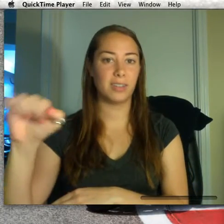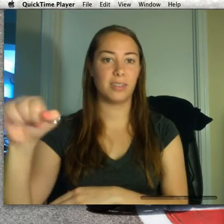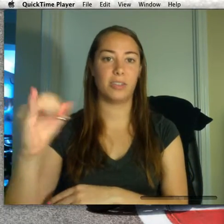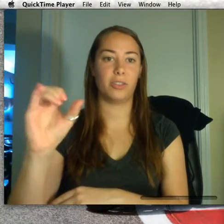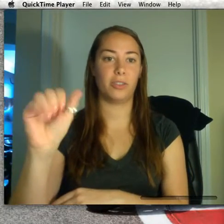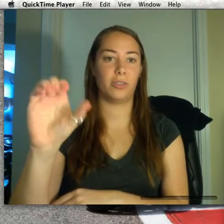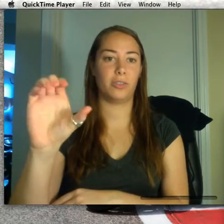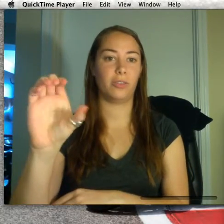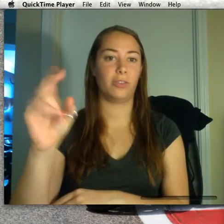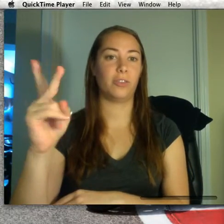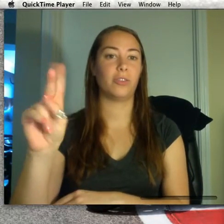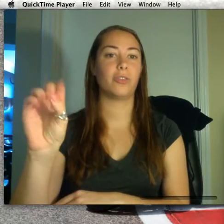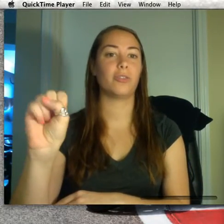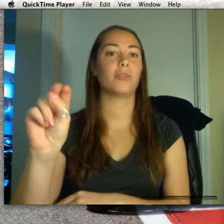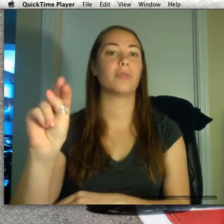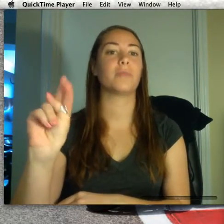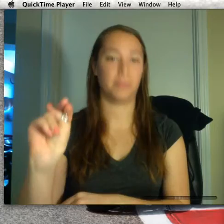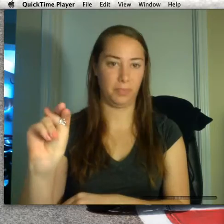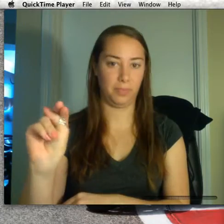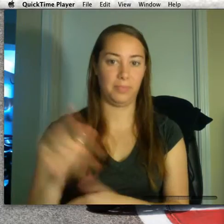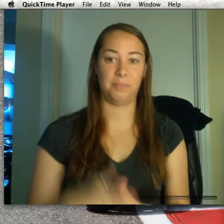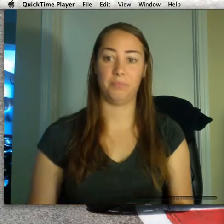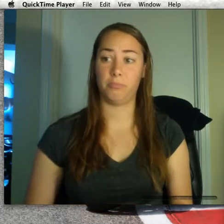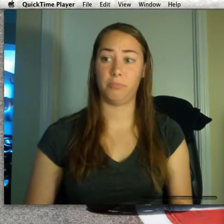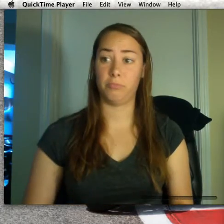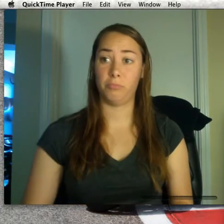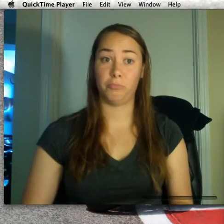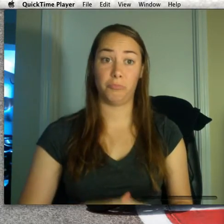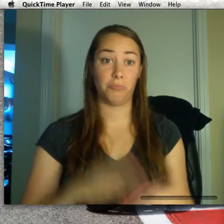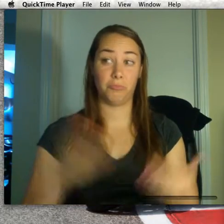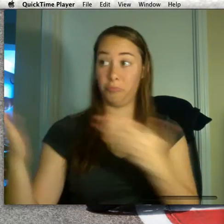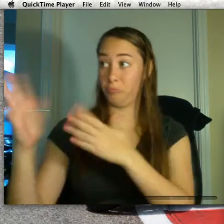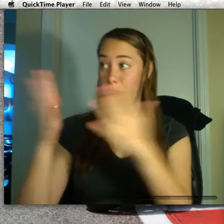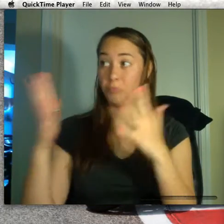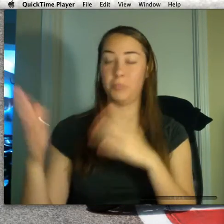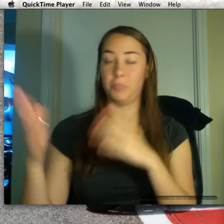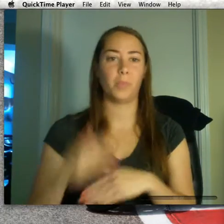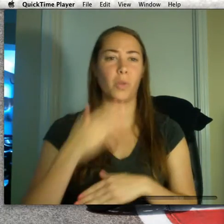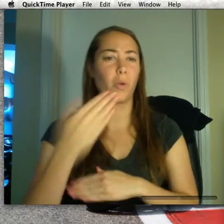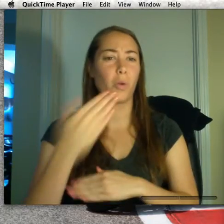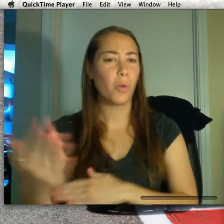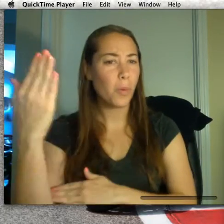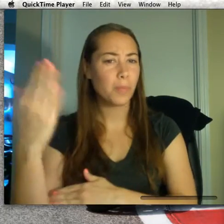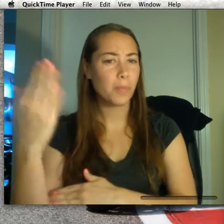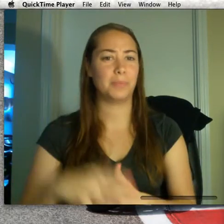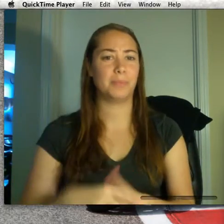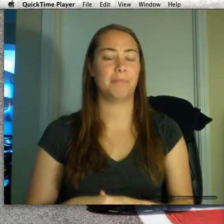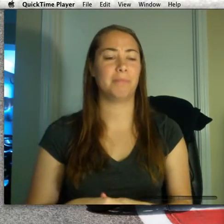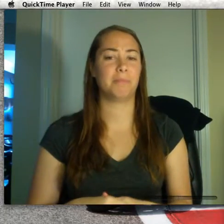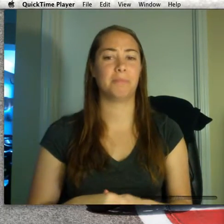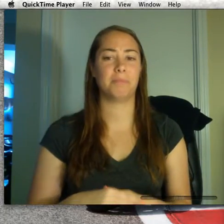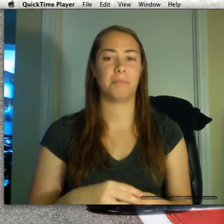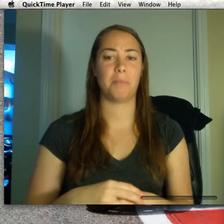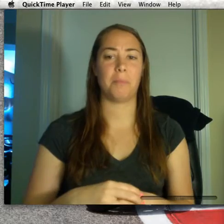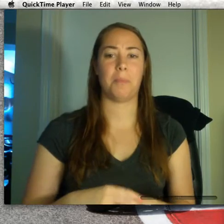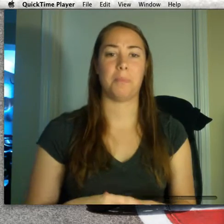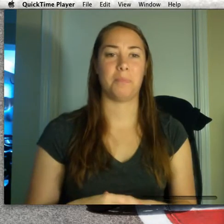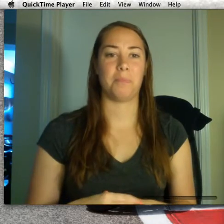Good morning. Say, save the workers. Save the family. Save the